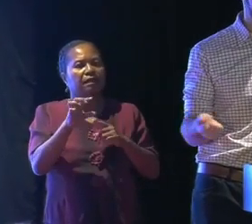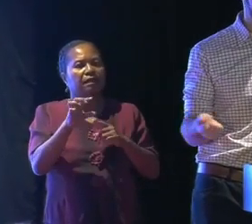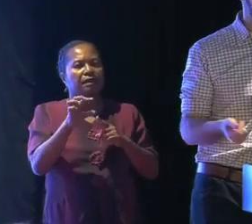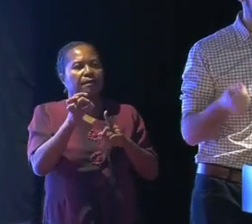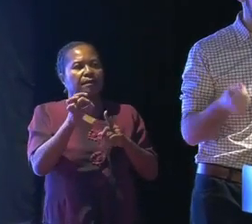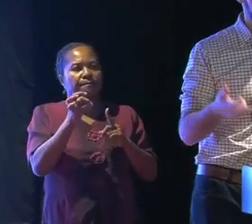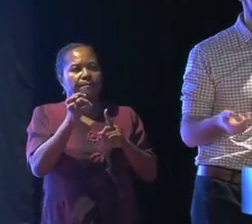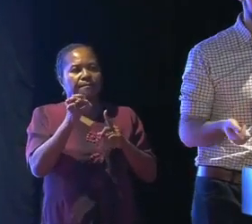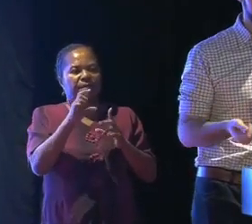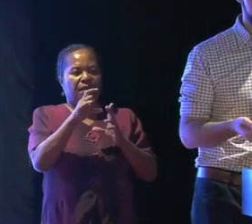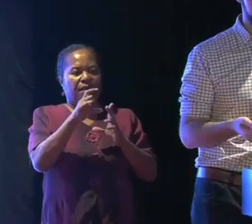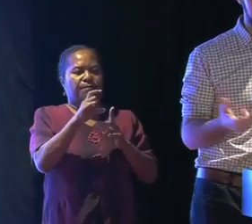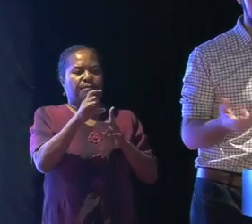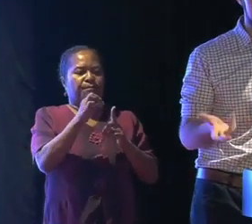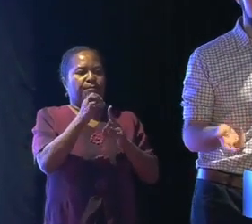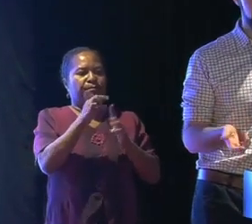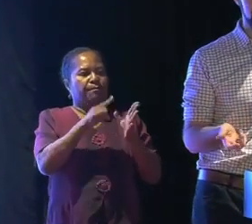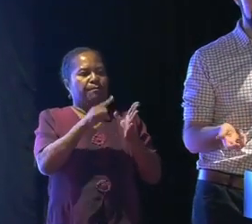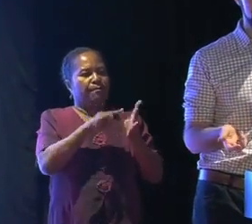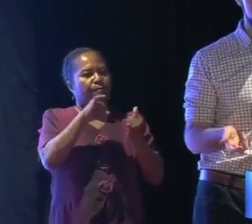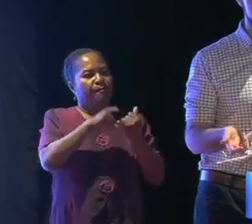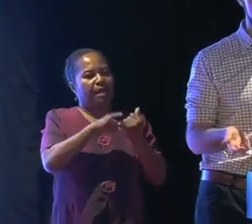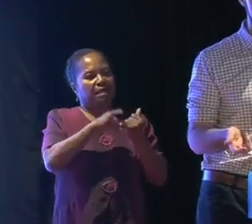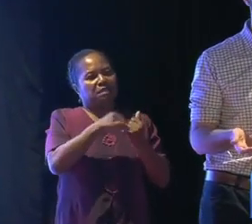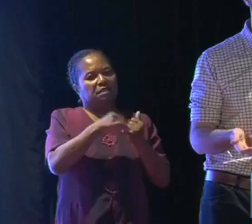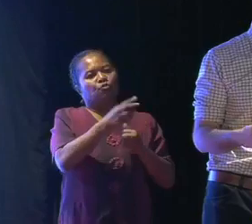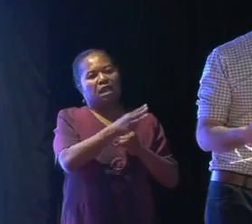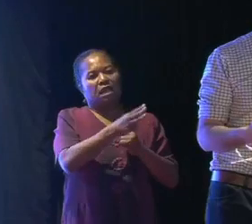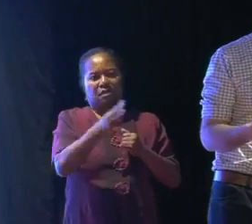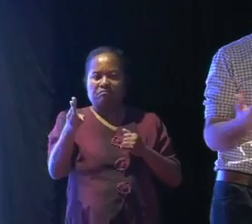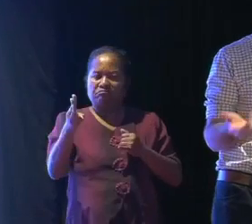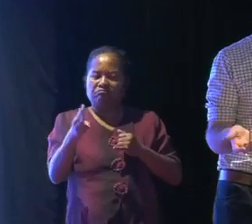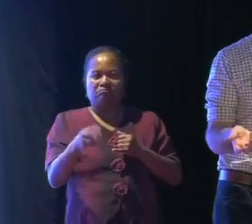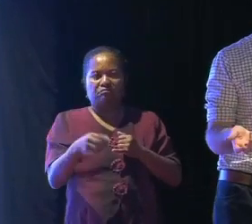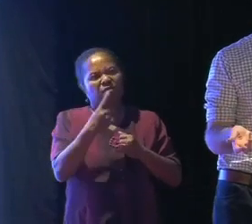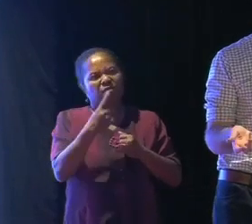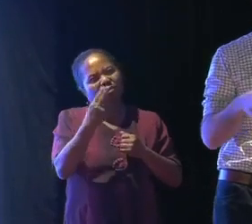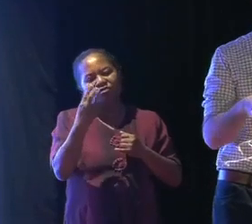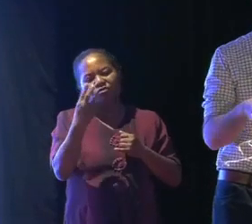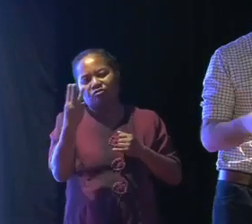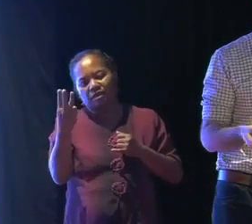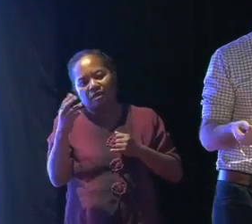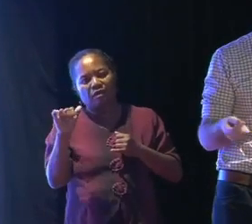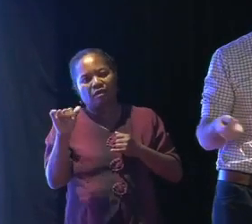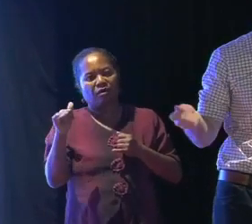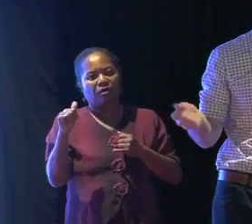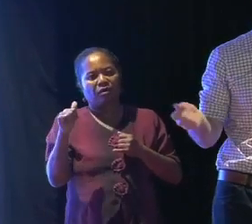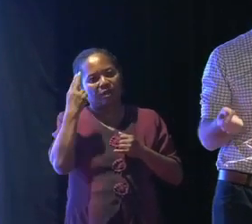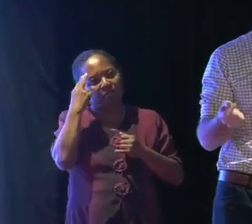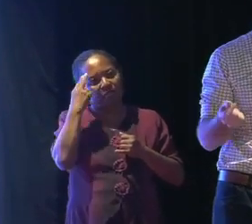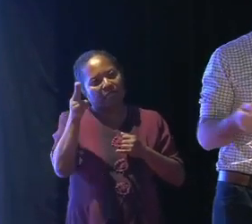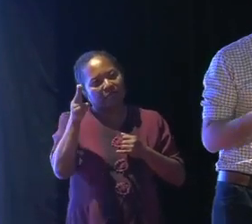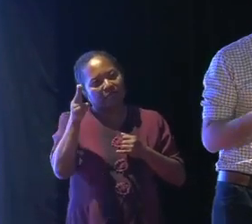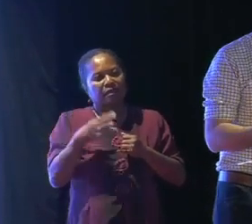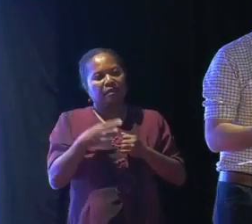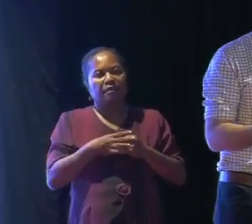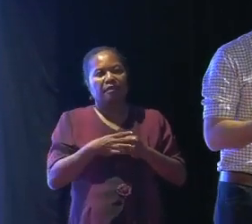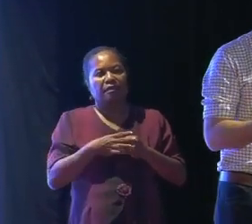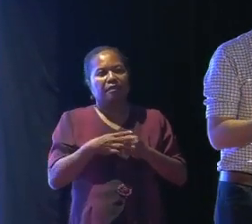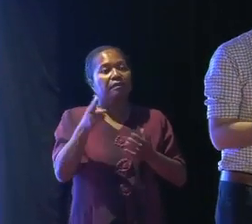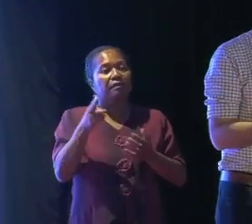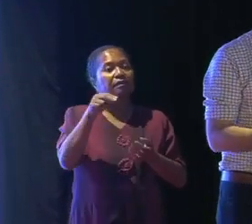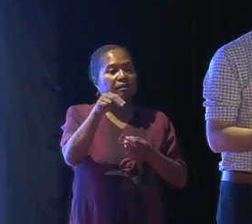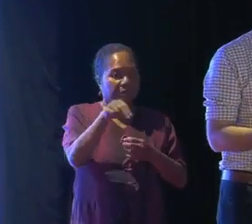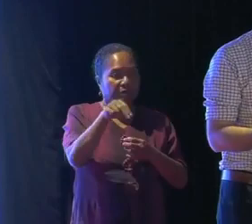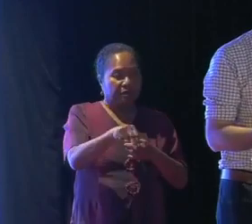Okay, so it's not good enough to have password 123 or your first name 123 or anything like that. You need a